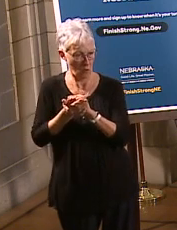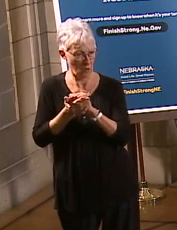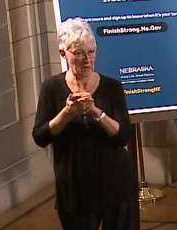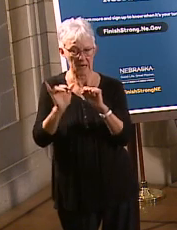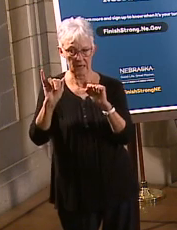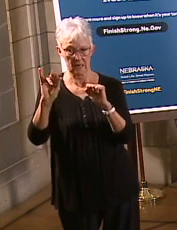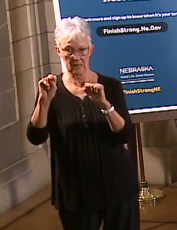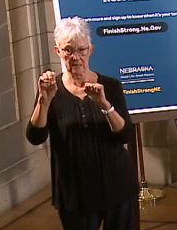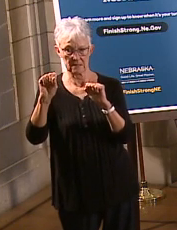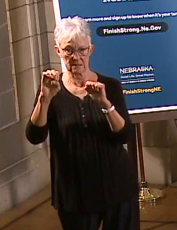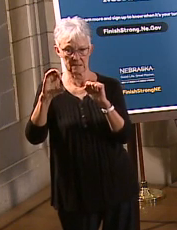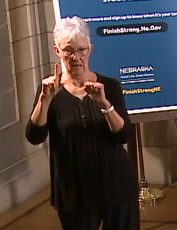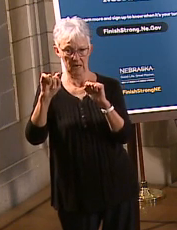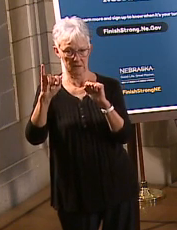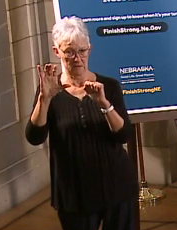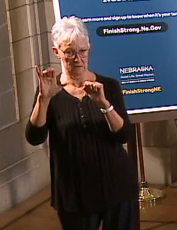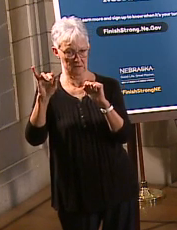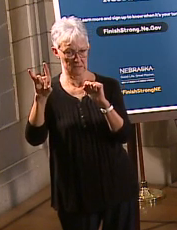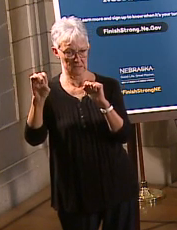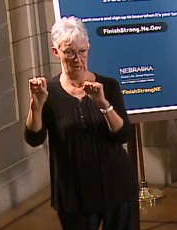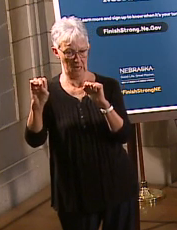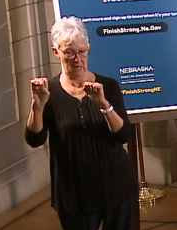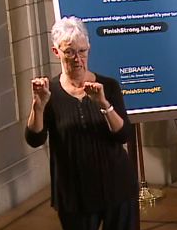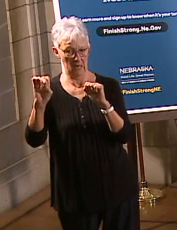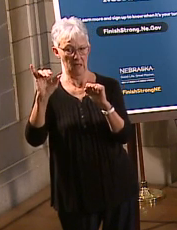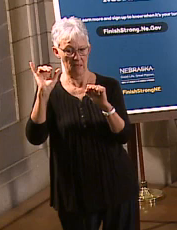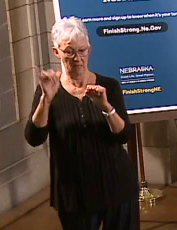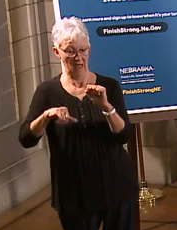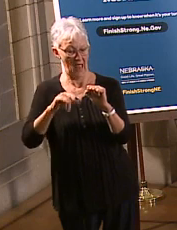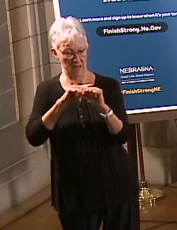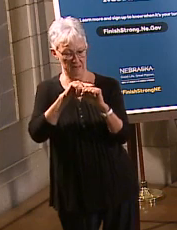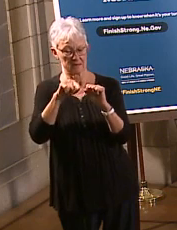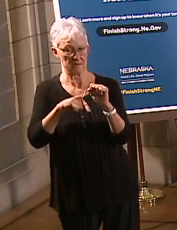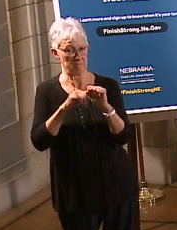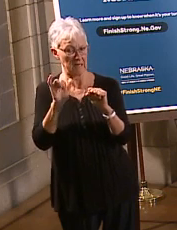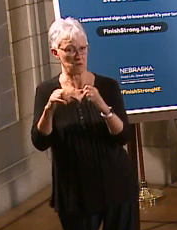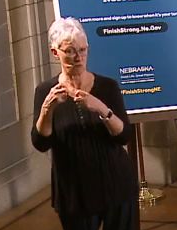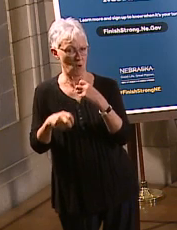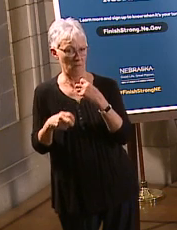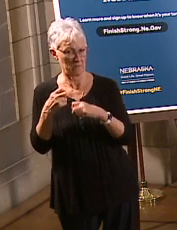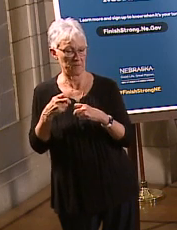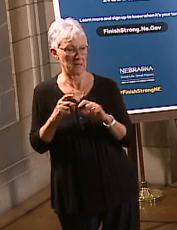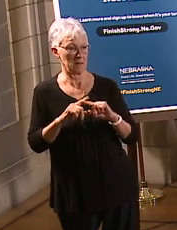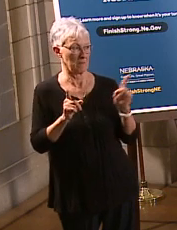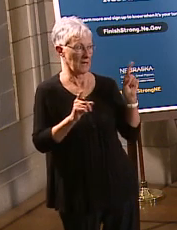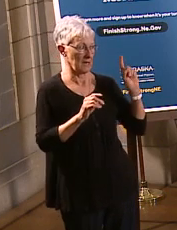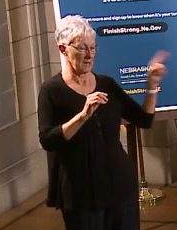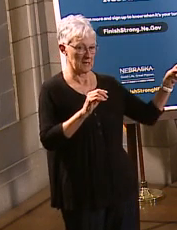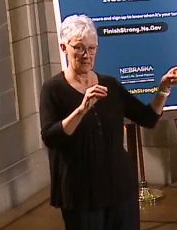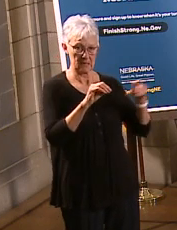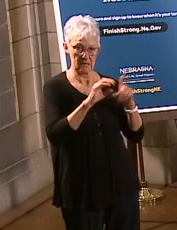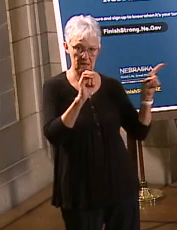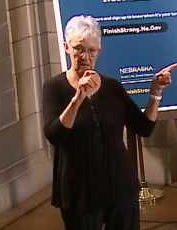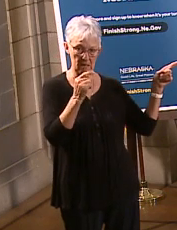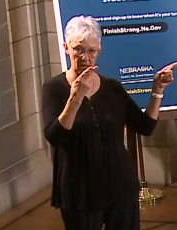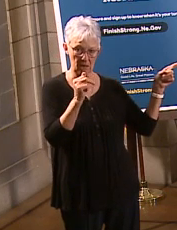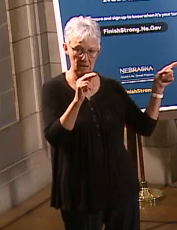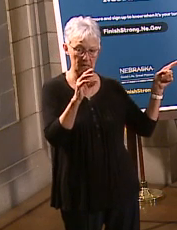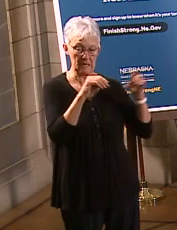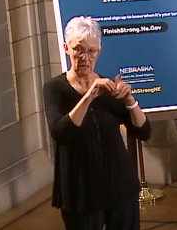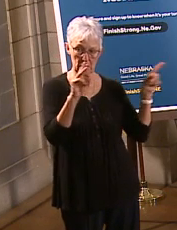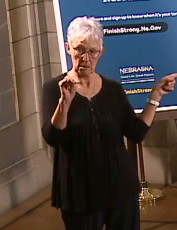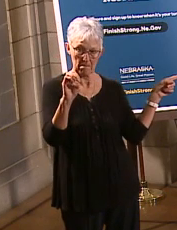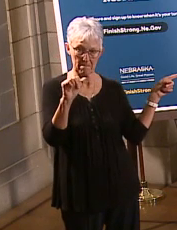that's where the problem was. And with that ethanol plant, it was a waste disposal problem, not an ethanol problem